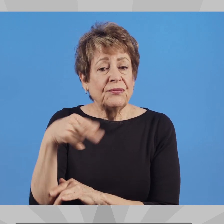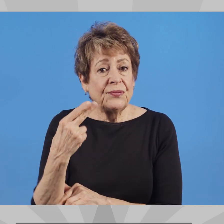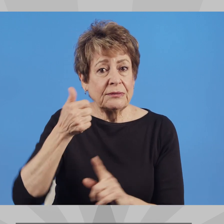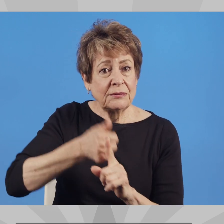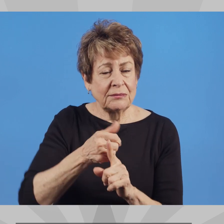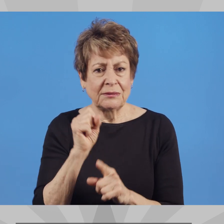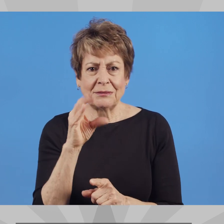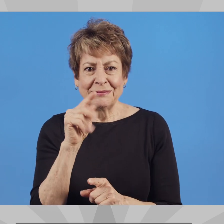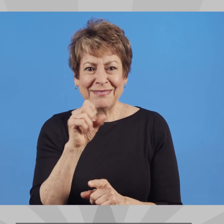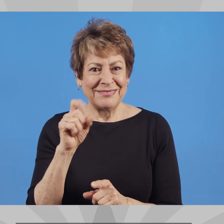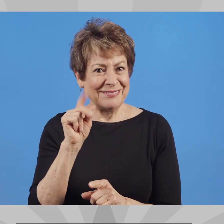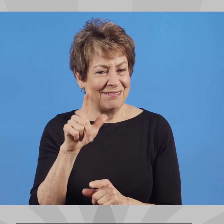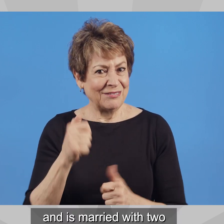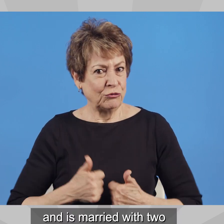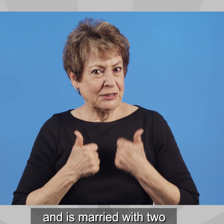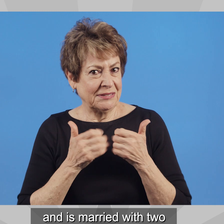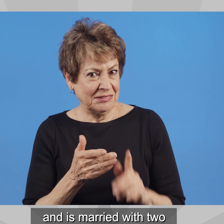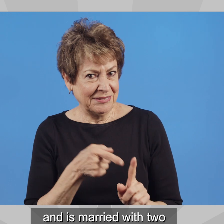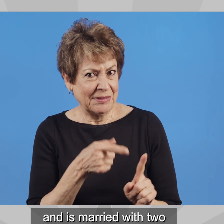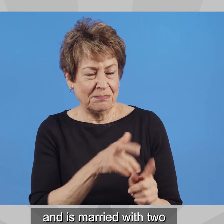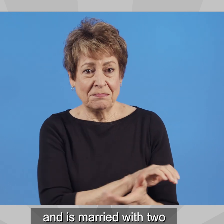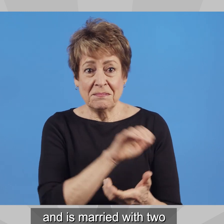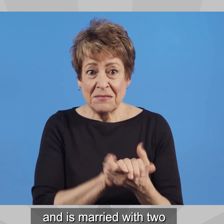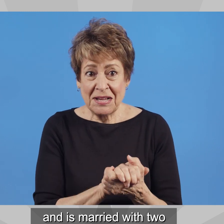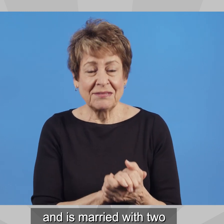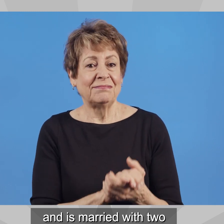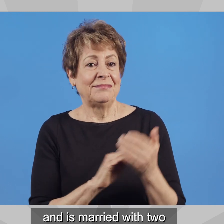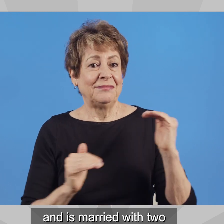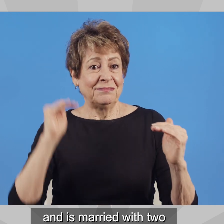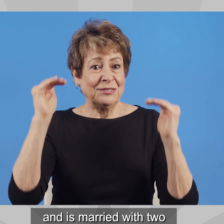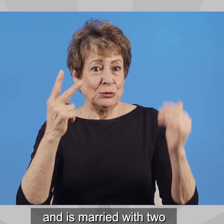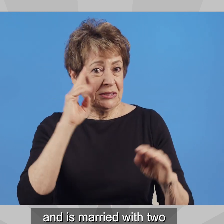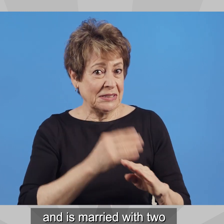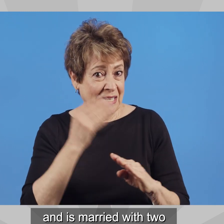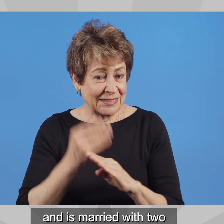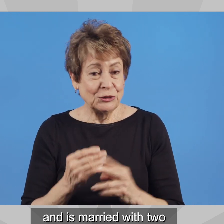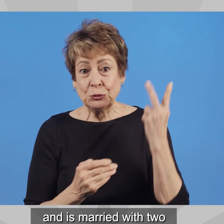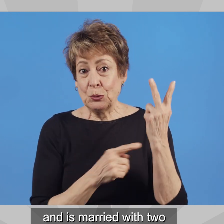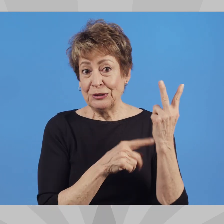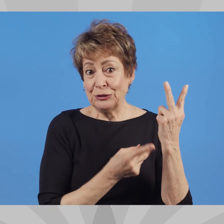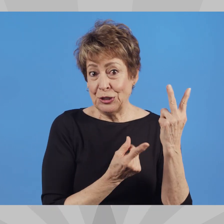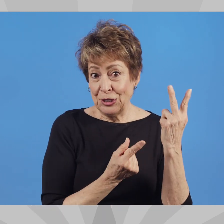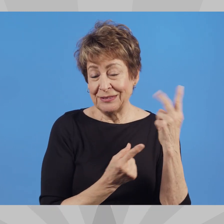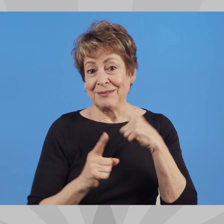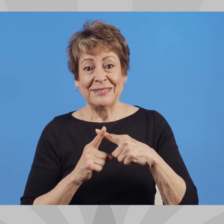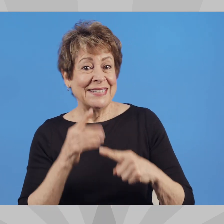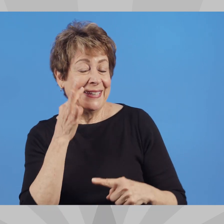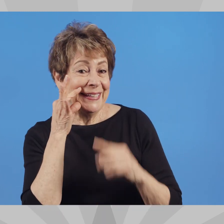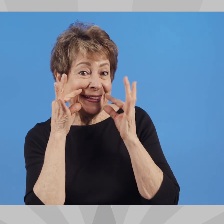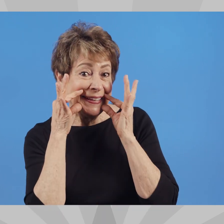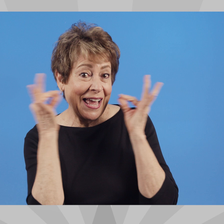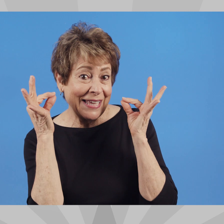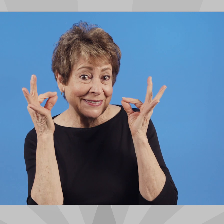Joseph is a Scottsdale resident and is married with 2 sons, 2 dogs, and a cat.